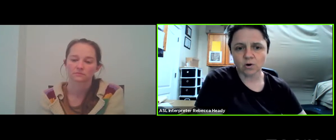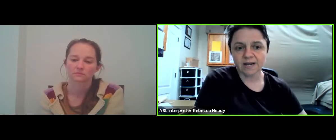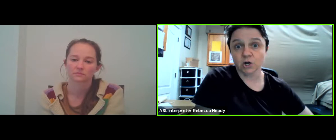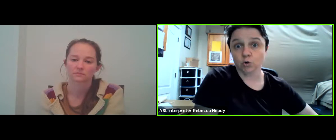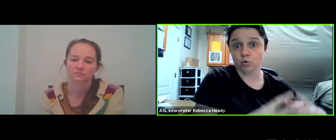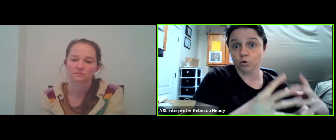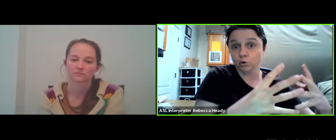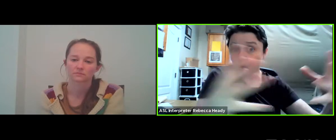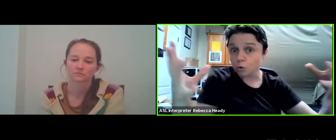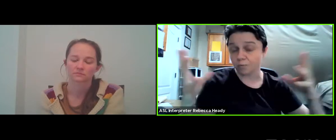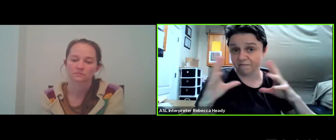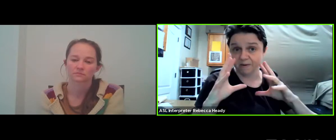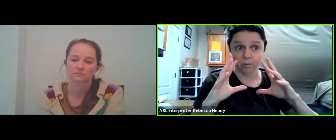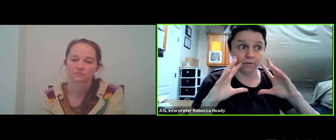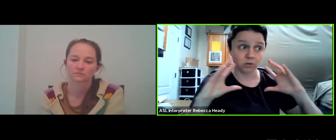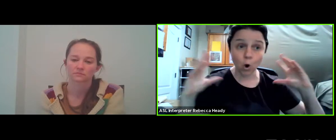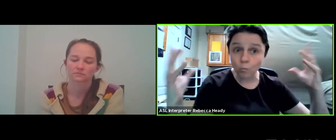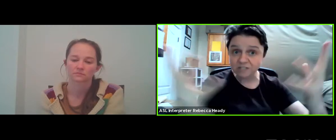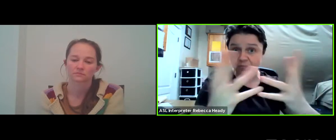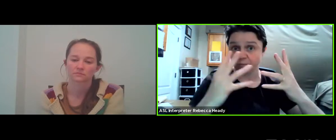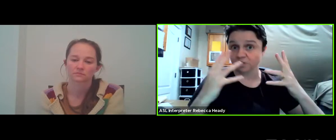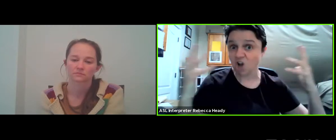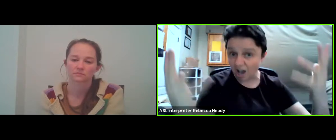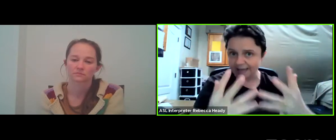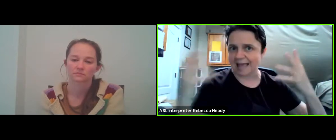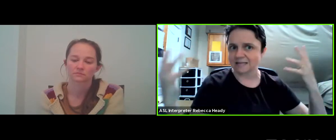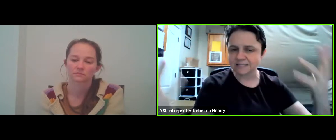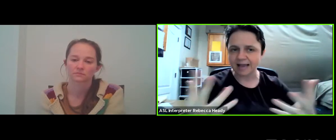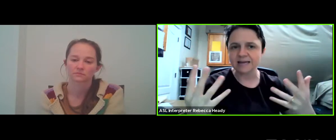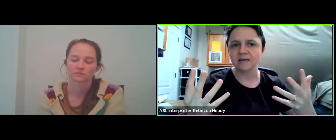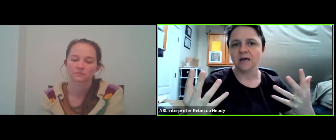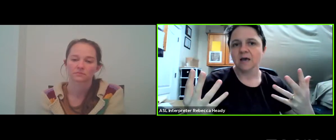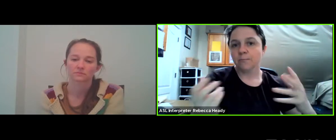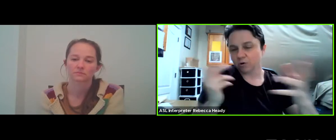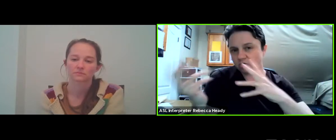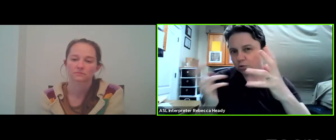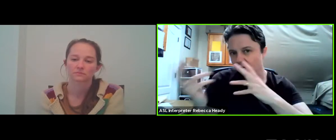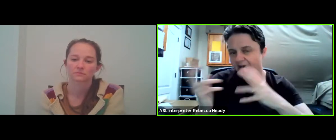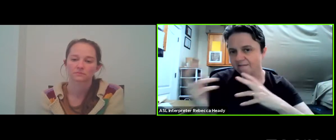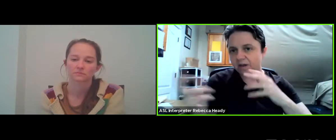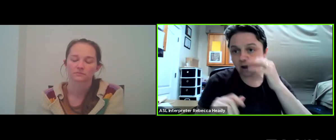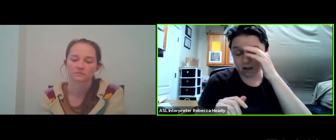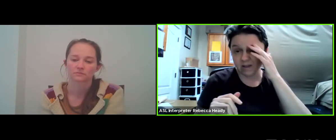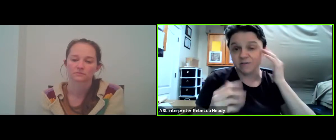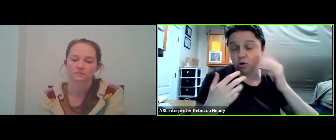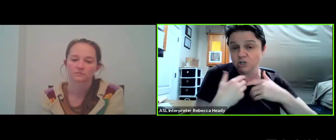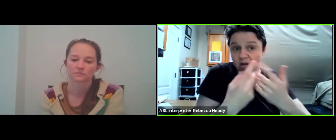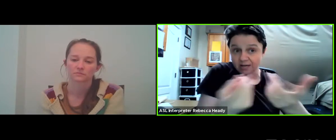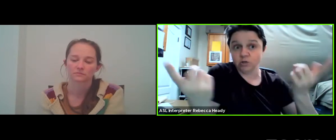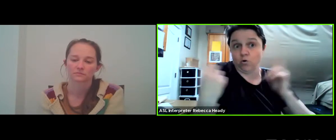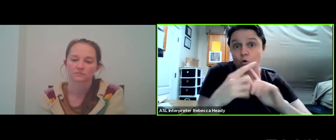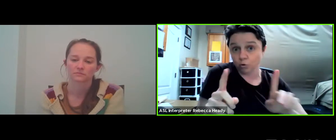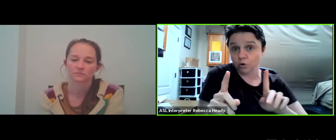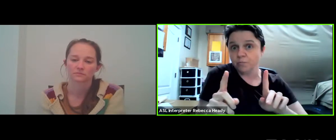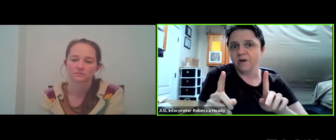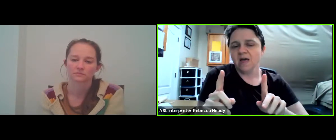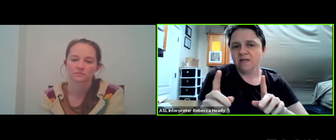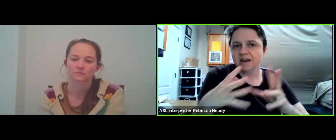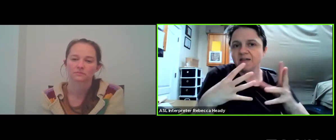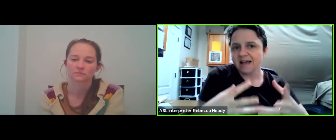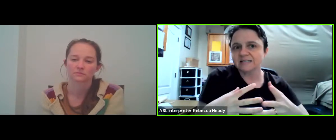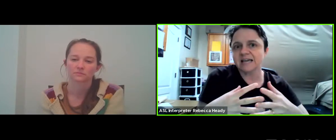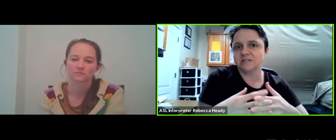If you're in a group of people and there's a whole bunch of people talking and signing, but you're sort of having if you're talking to the whole